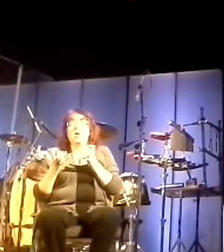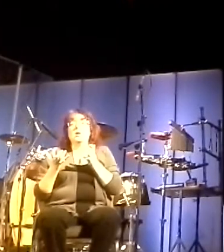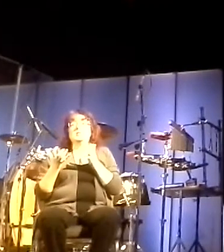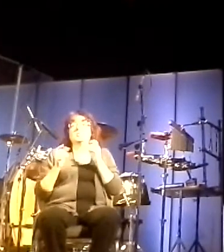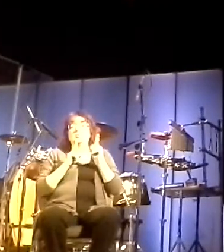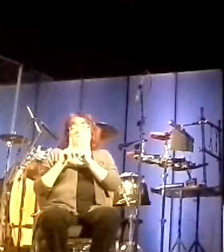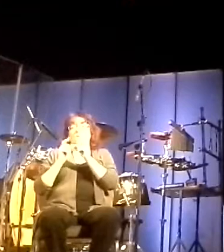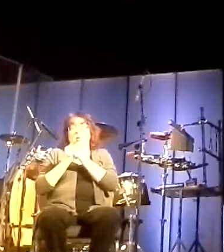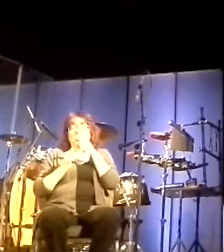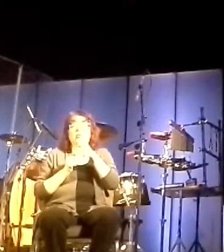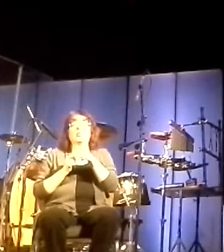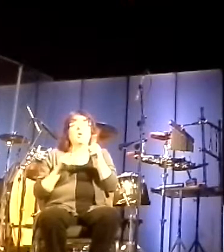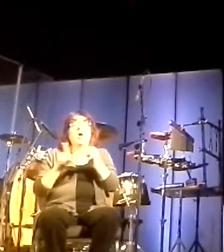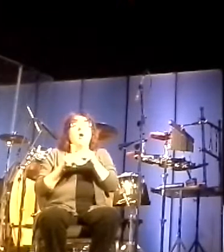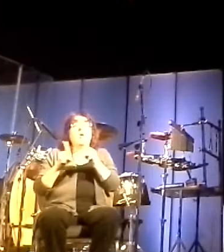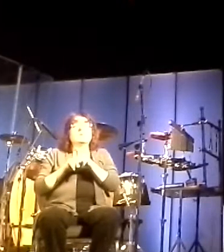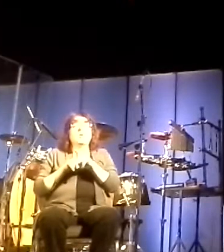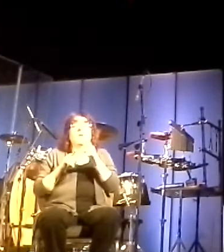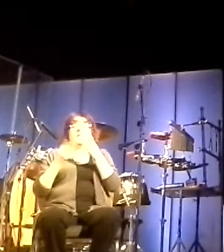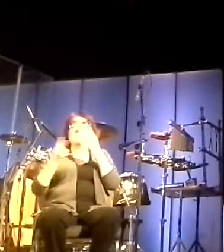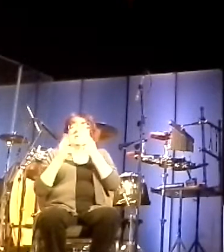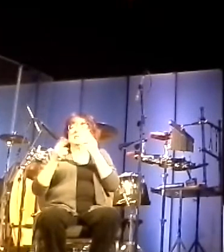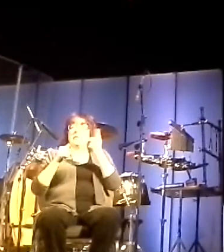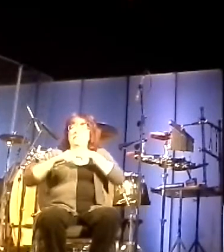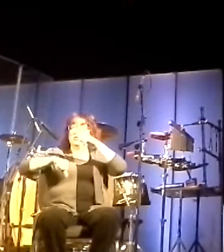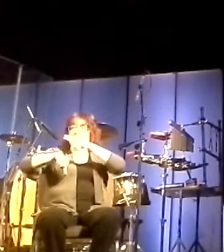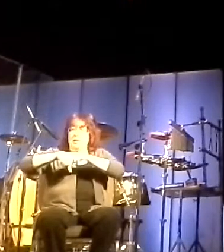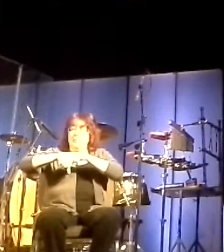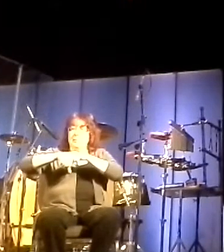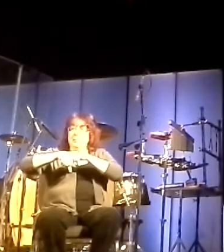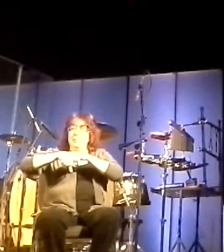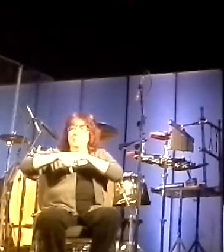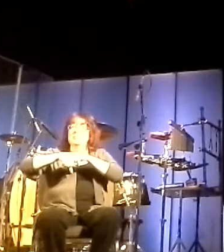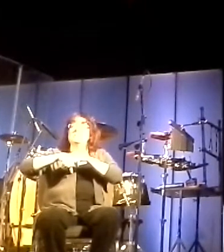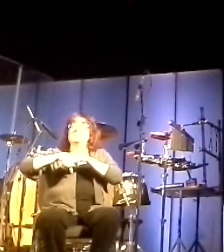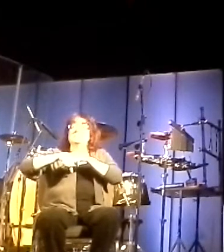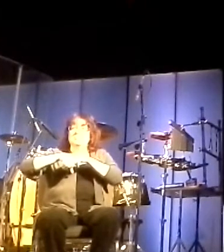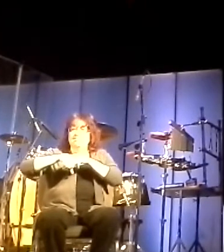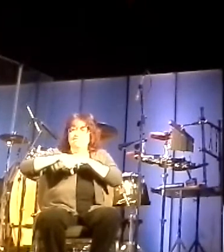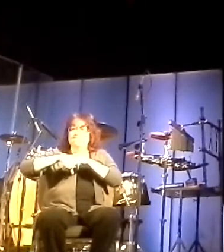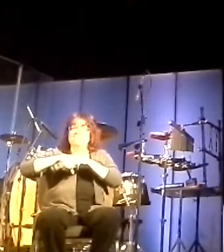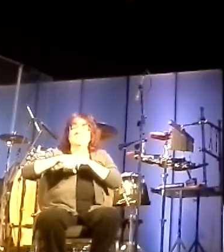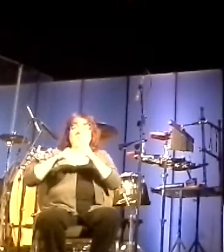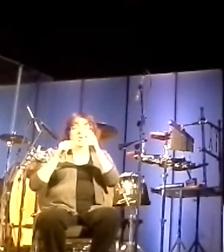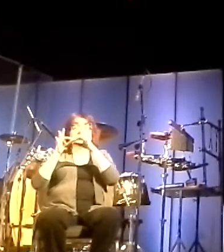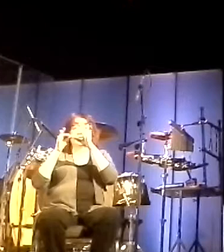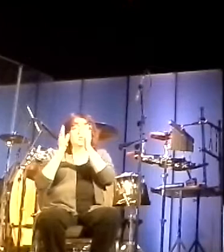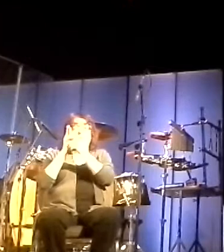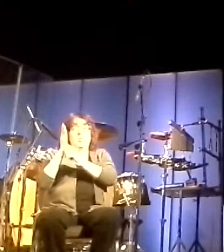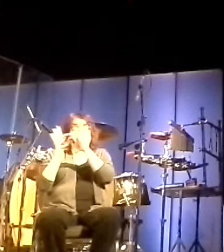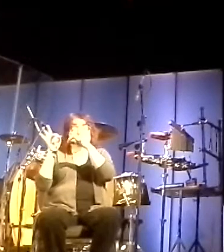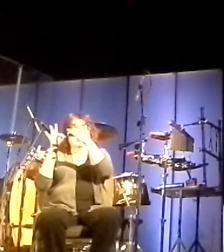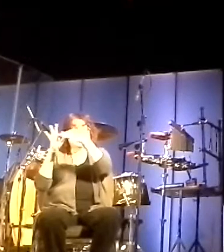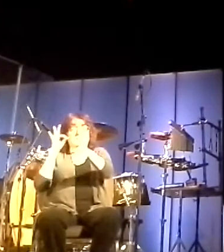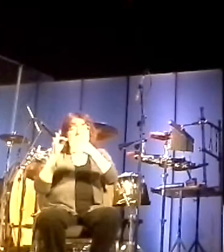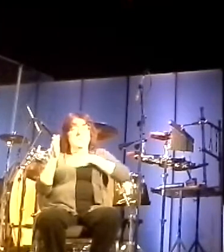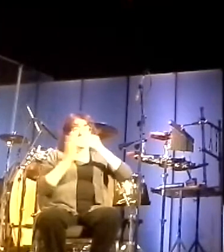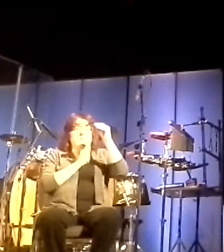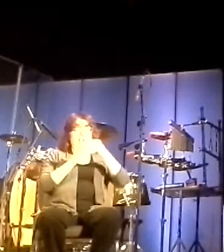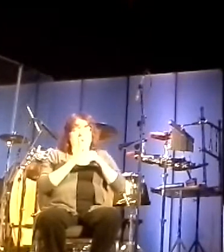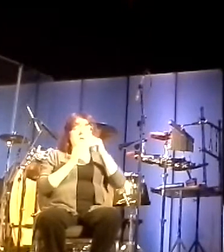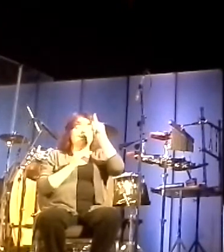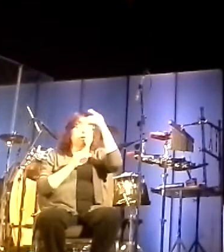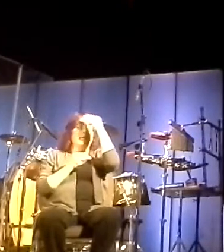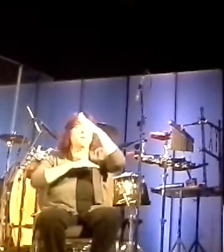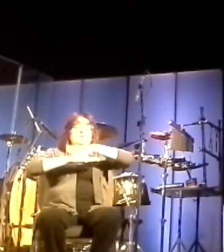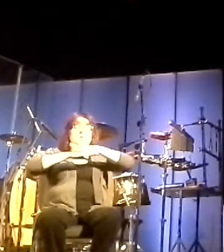We'd love to walk with you. Also, if you're visiting with us for the very first time, there's a little tear-off section in your bulletin. If you would mind filling that out, take it